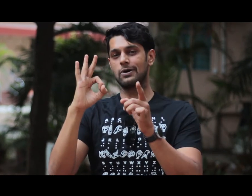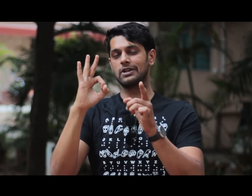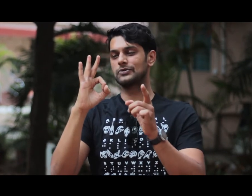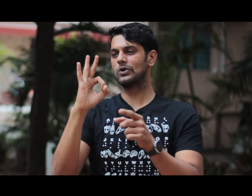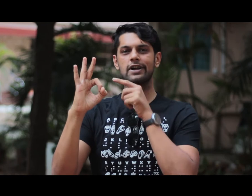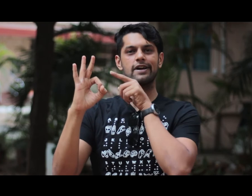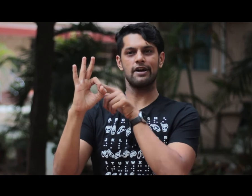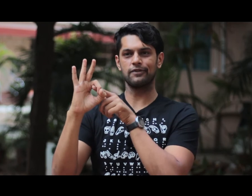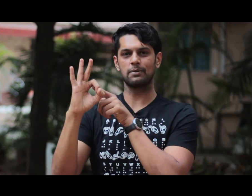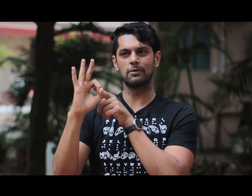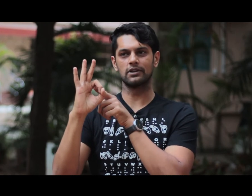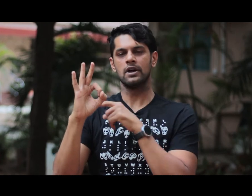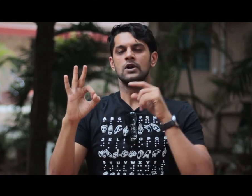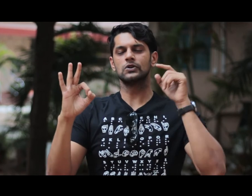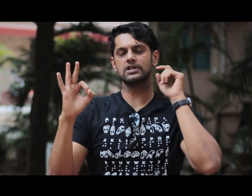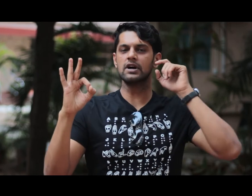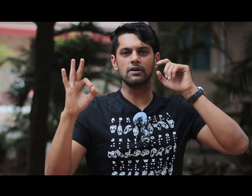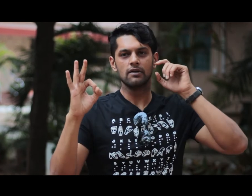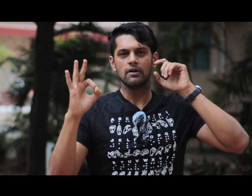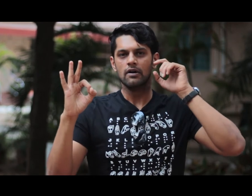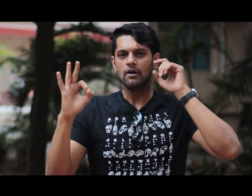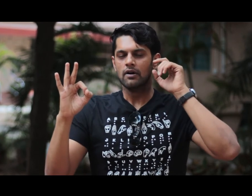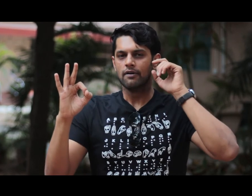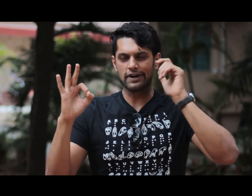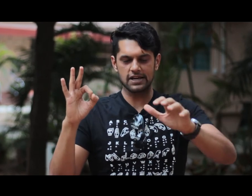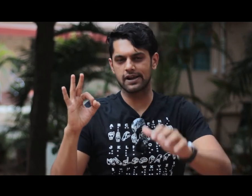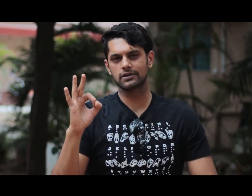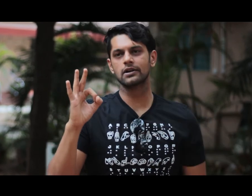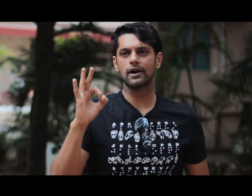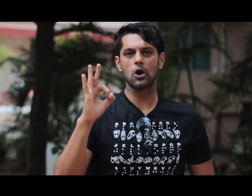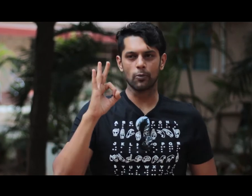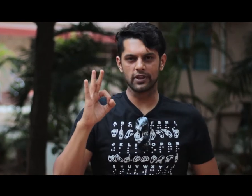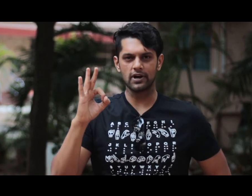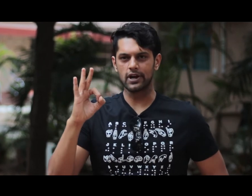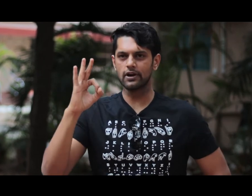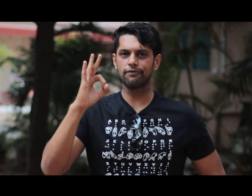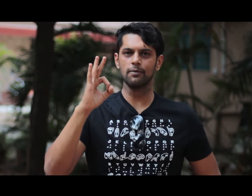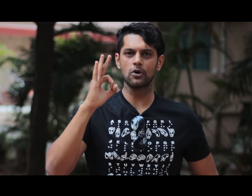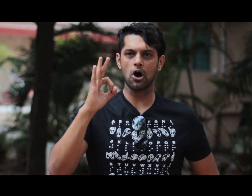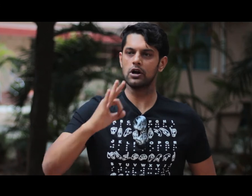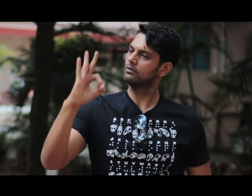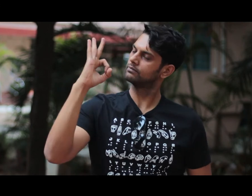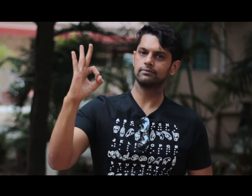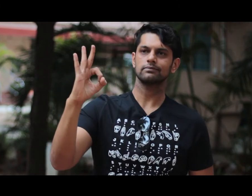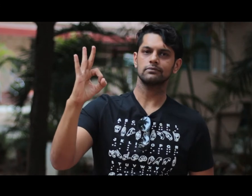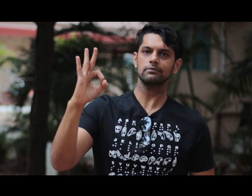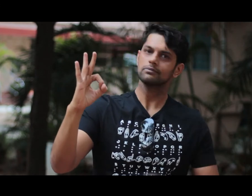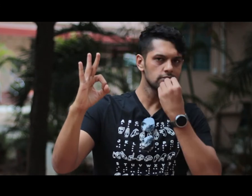avra napskondre F napak barutte. So there's a fantastic actor in Kannada called Upendra. He did a film called,